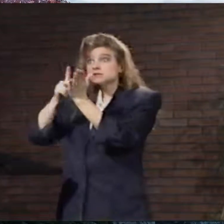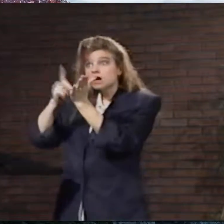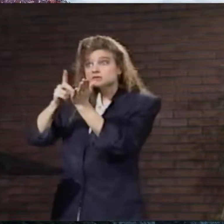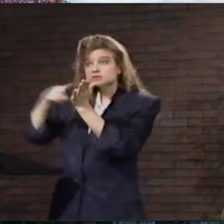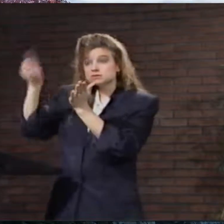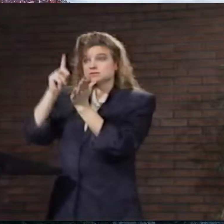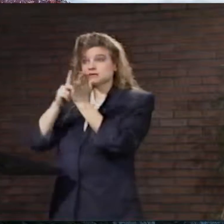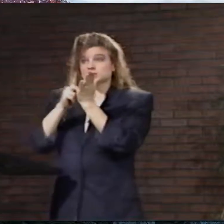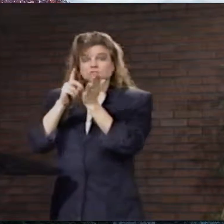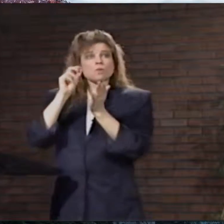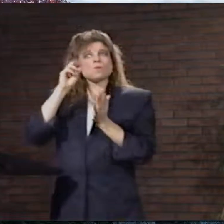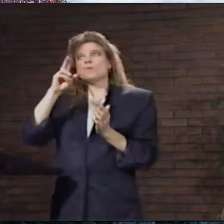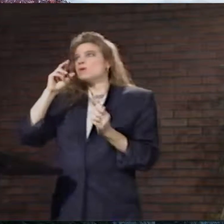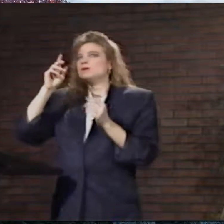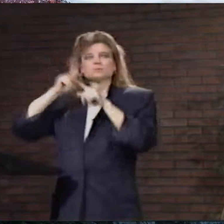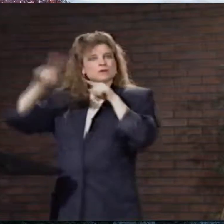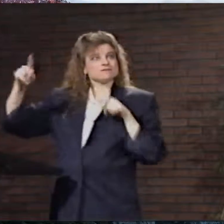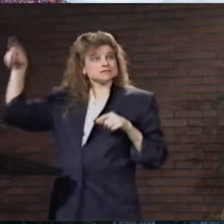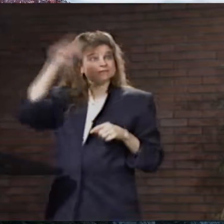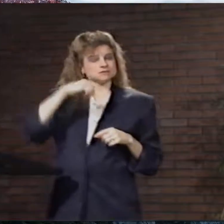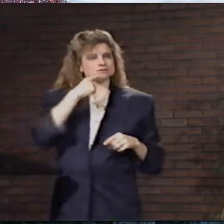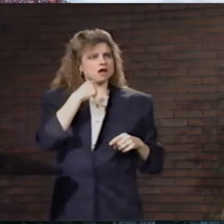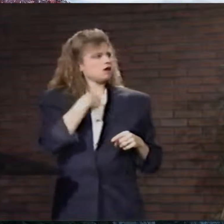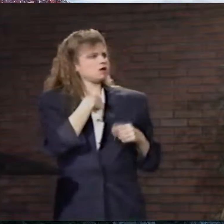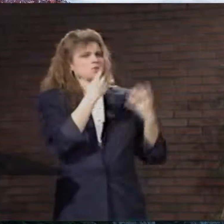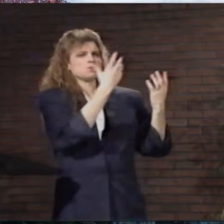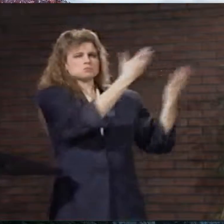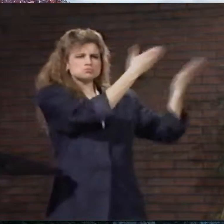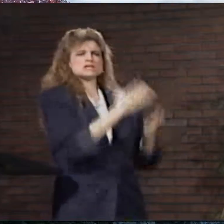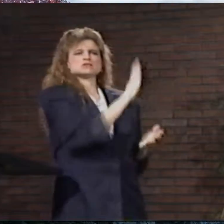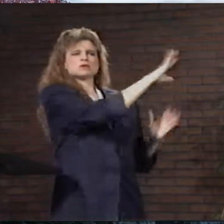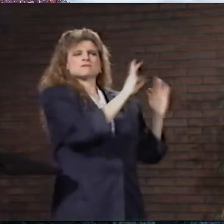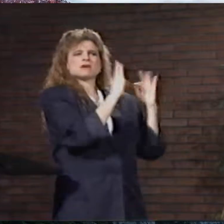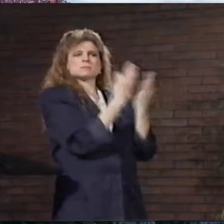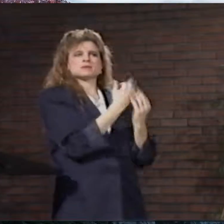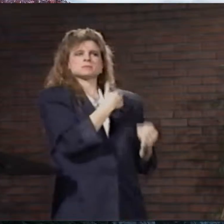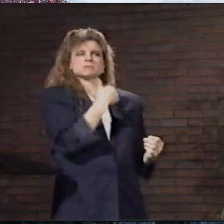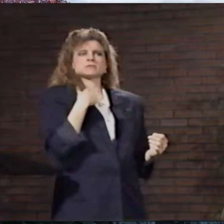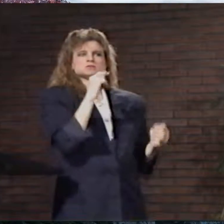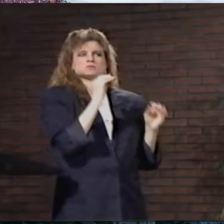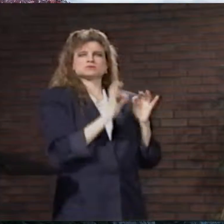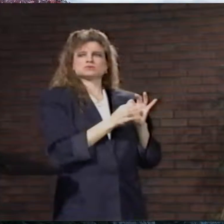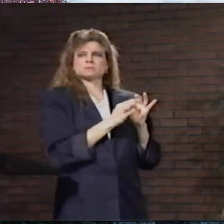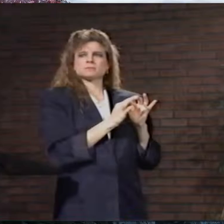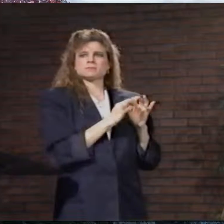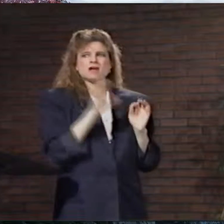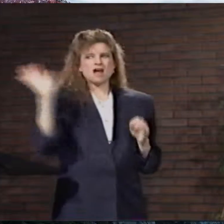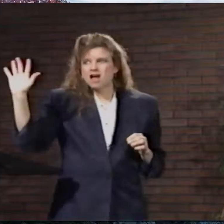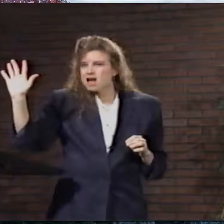So parents often use hearing children when they go into the doctor's office.